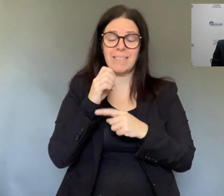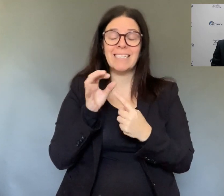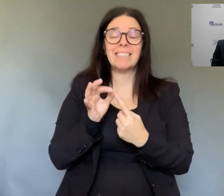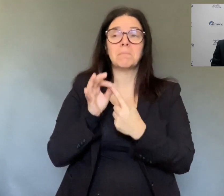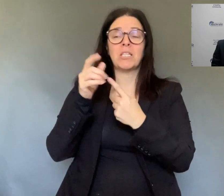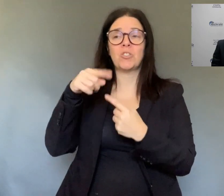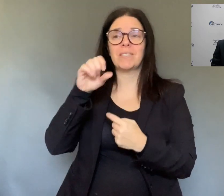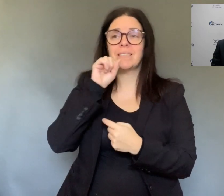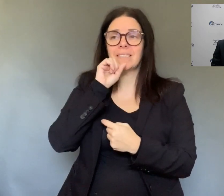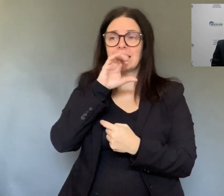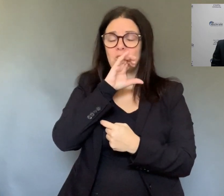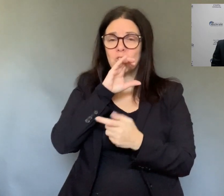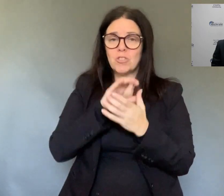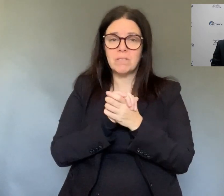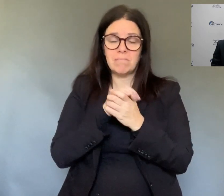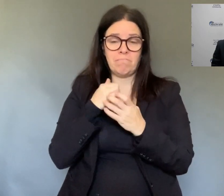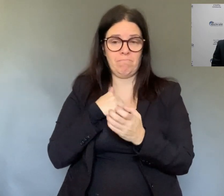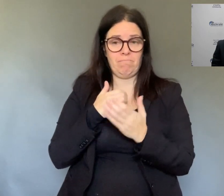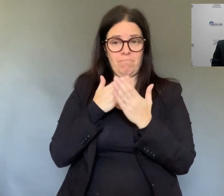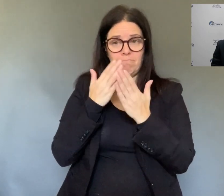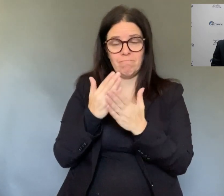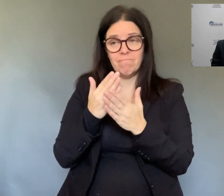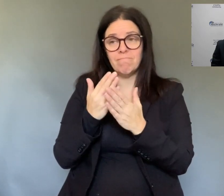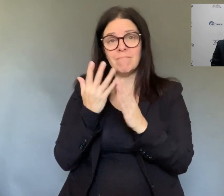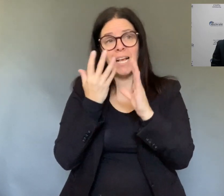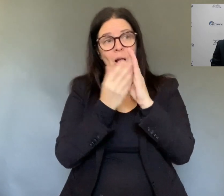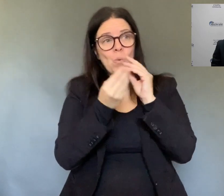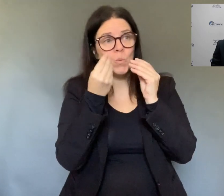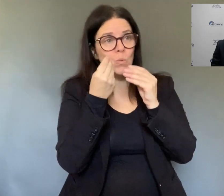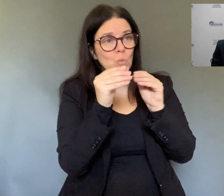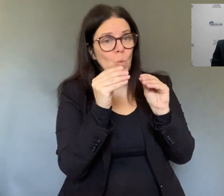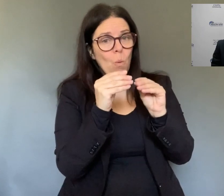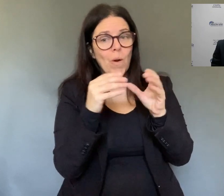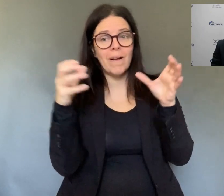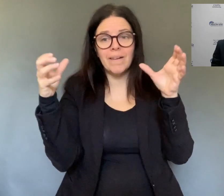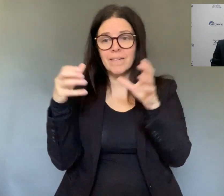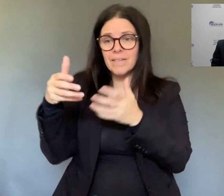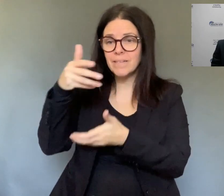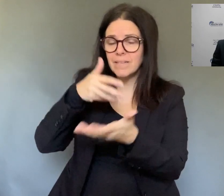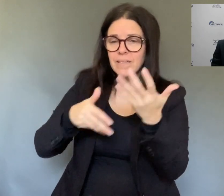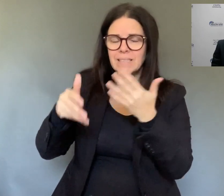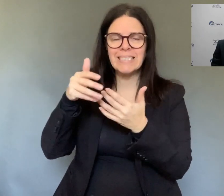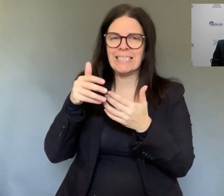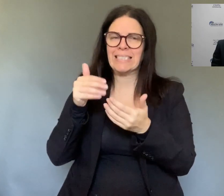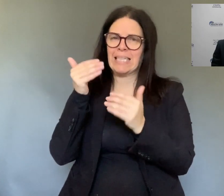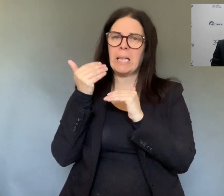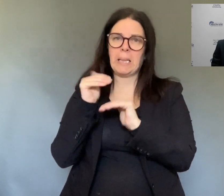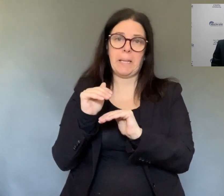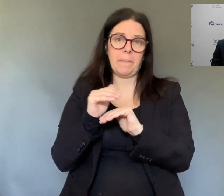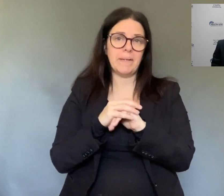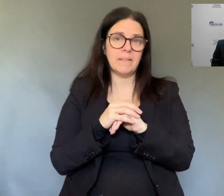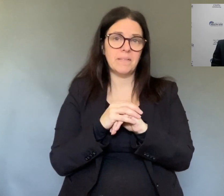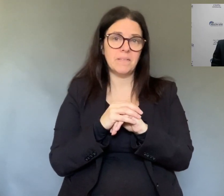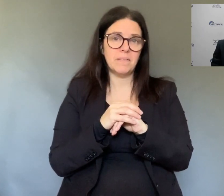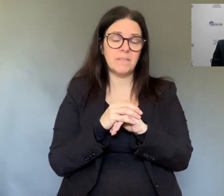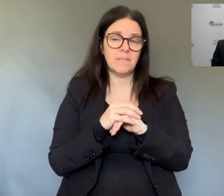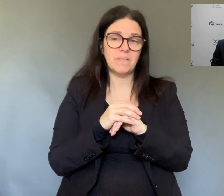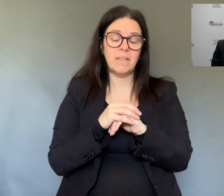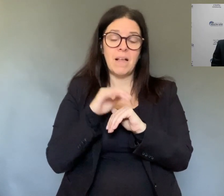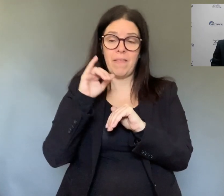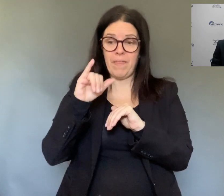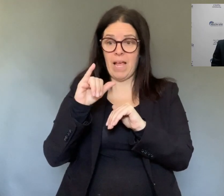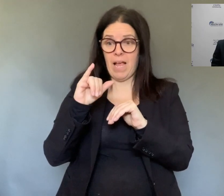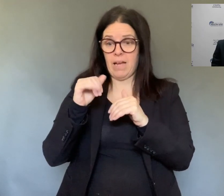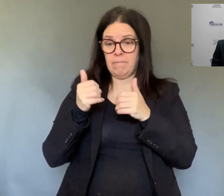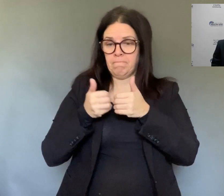social gatherings, essential trips to stores, and maintain physical distancing. These steps, combined with proper